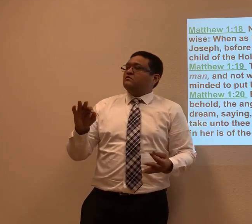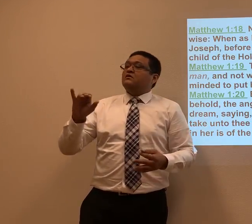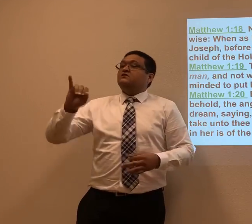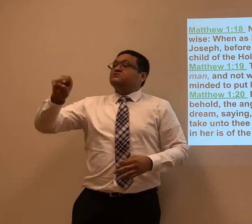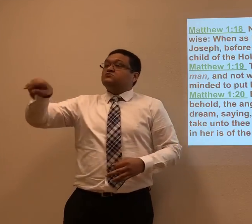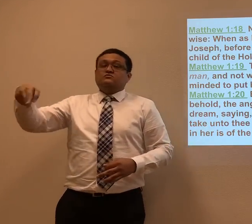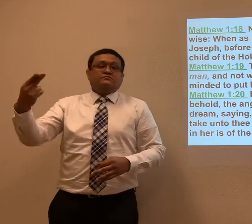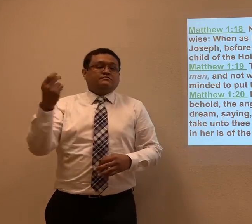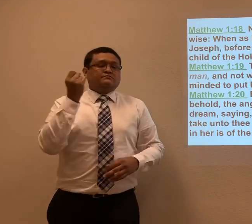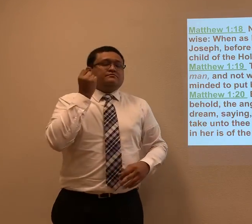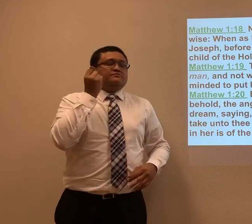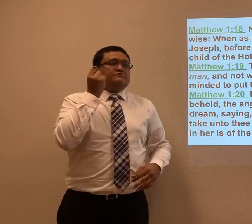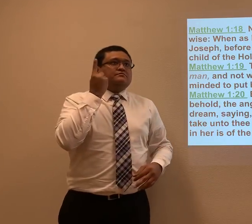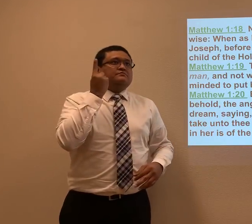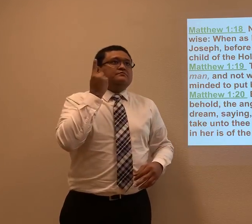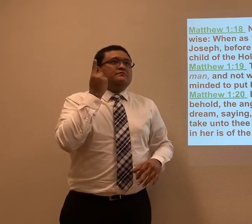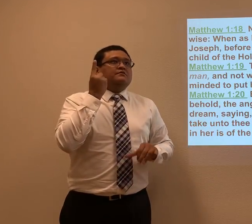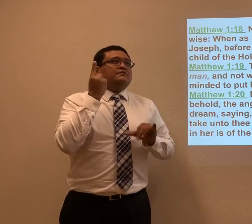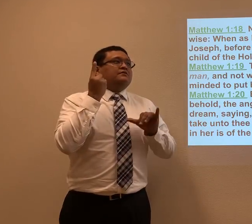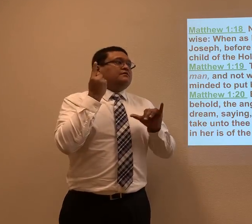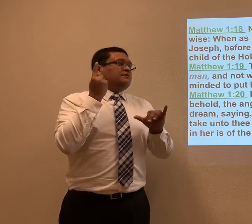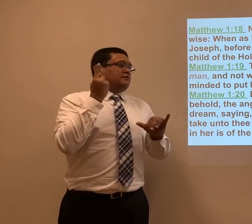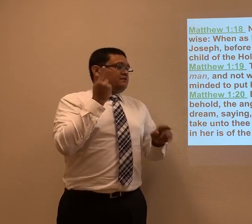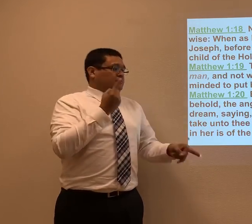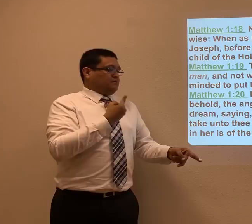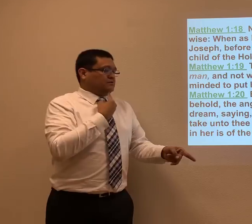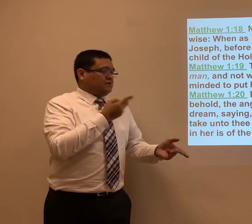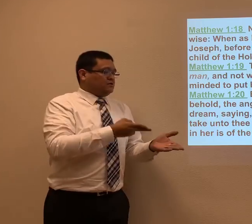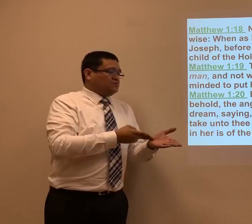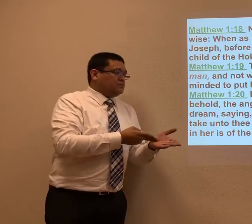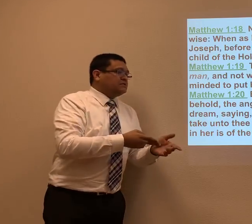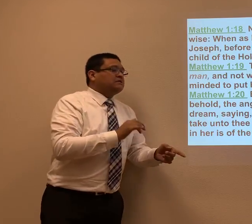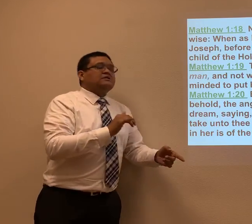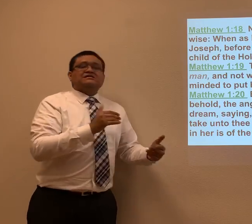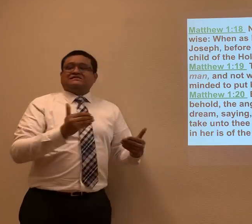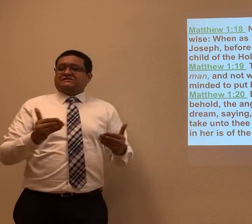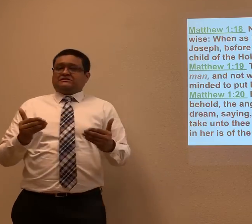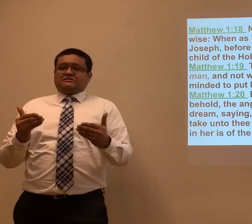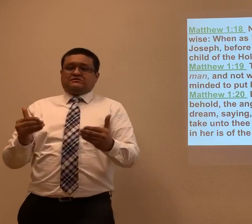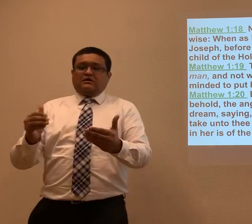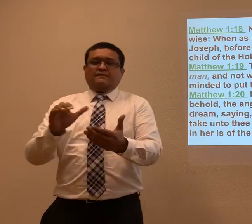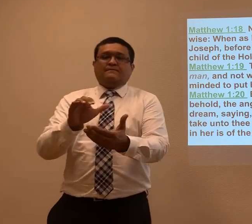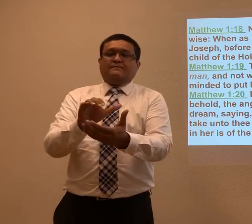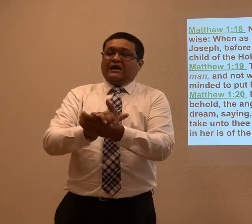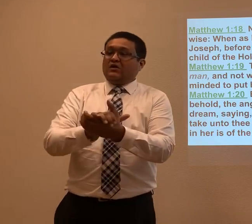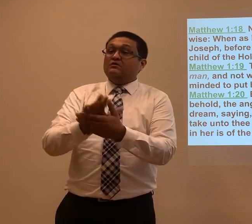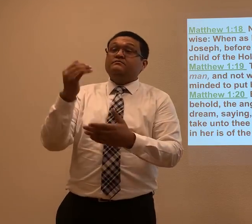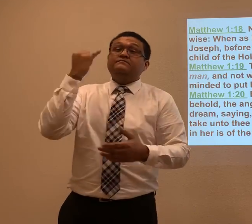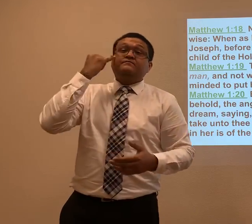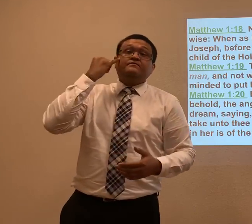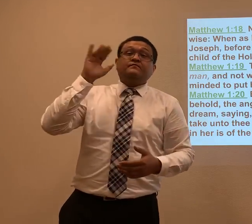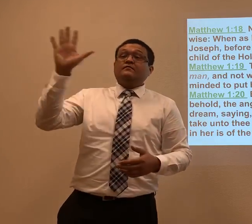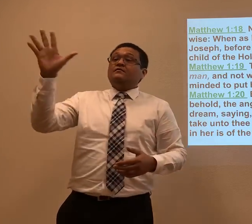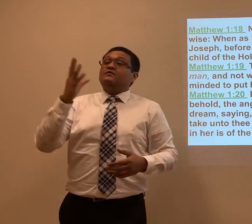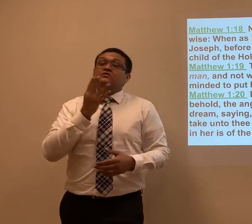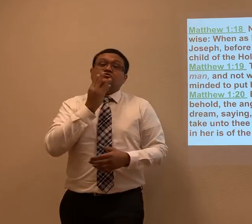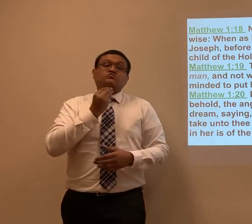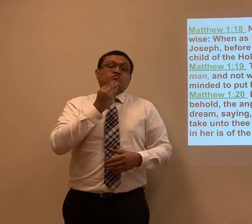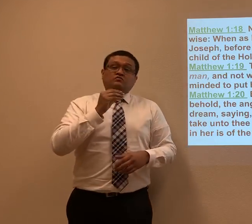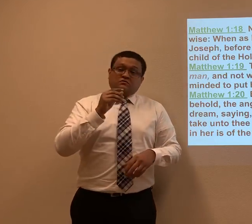Ghost. So Joseph understood at this point that this was the Holy Ghost. So they went ahead and got married. Now